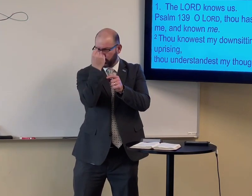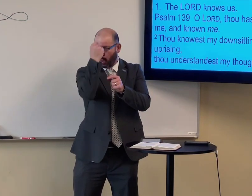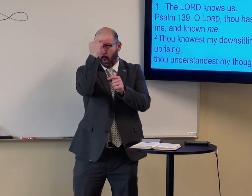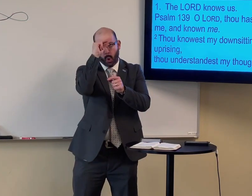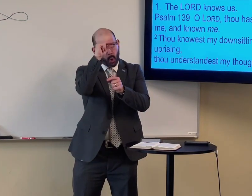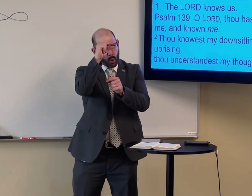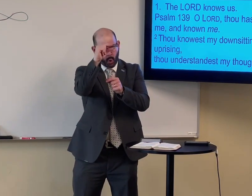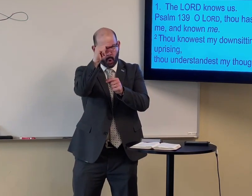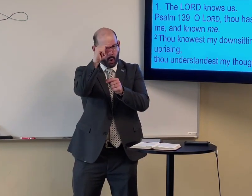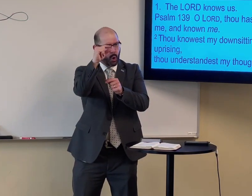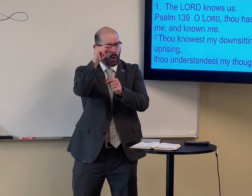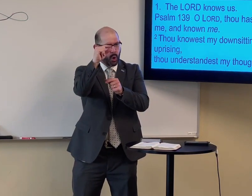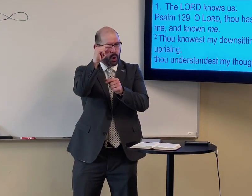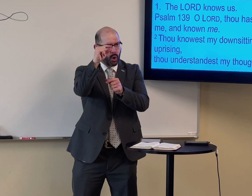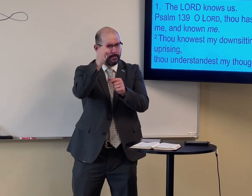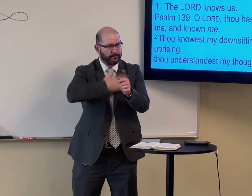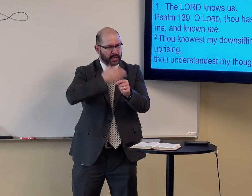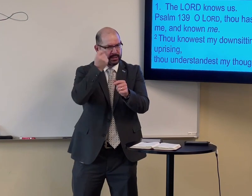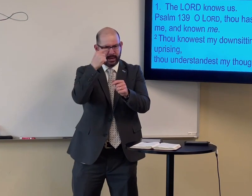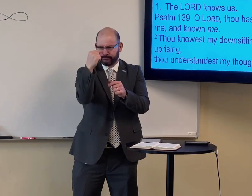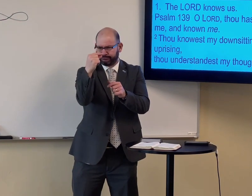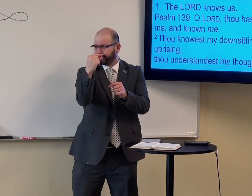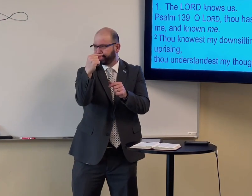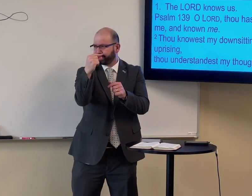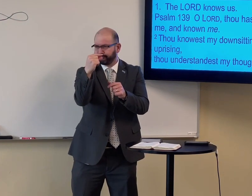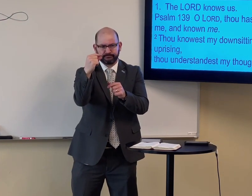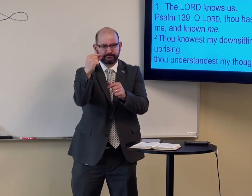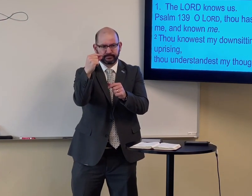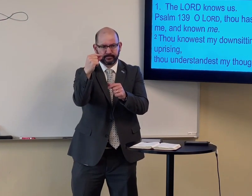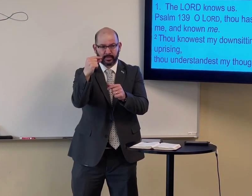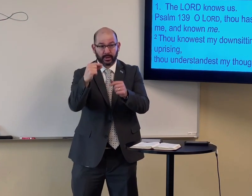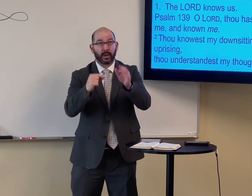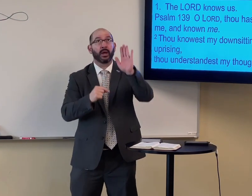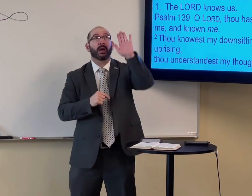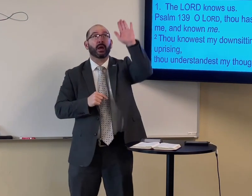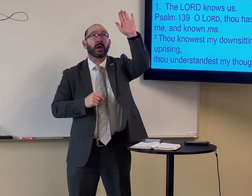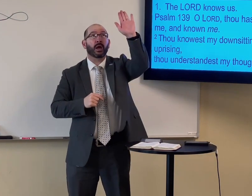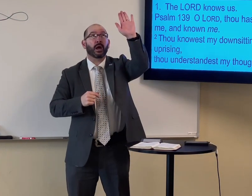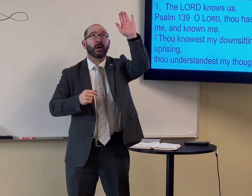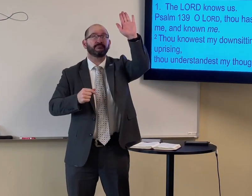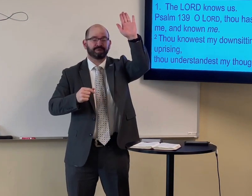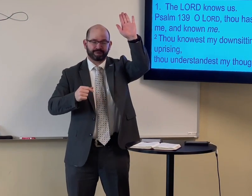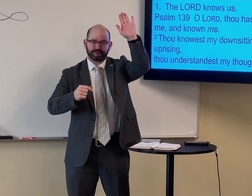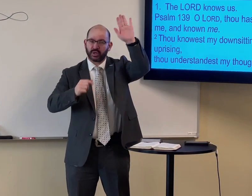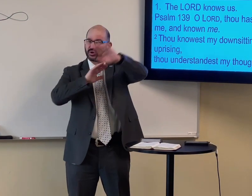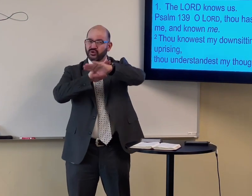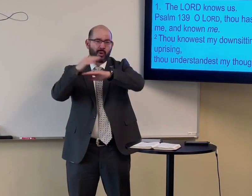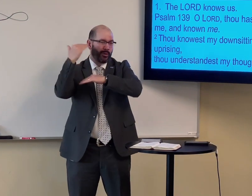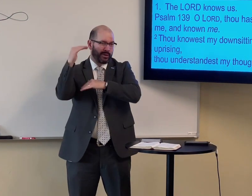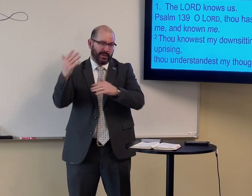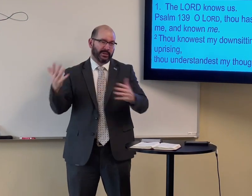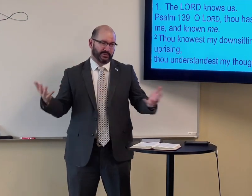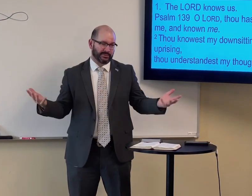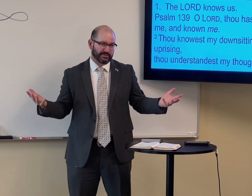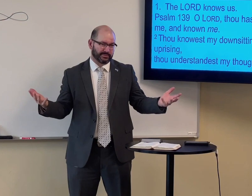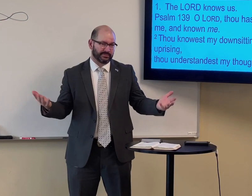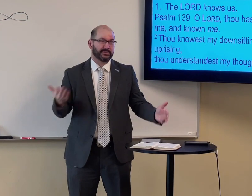I don't have much of a understanding compared to God. It's like a little pea compared to his understanding. But